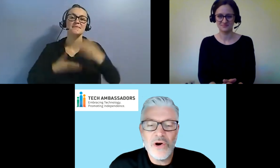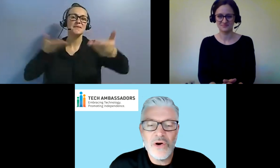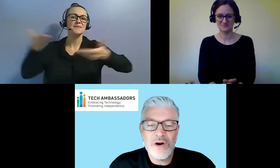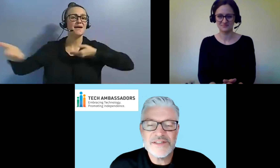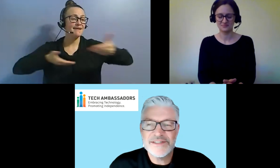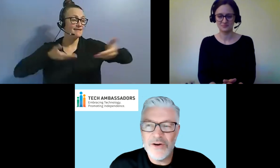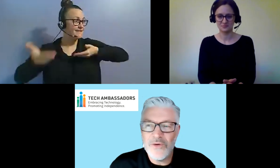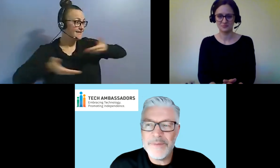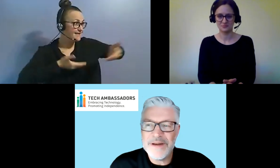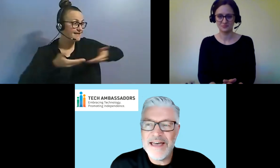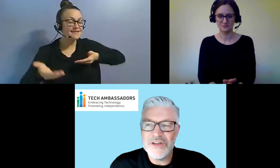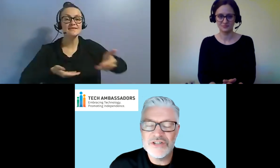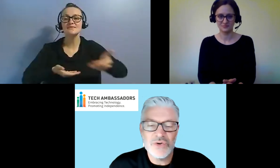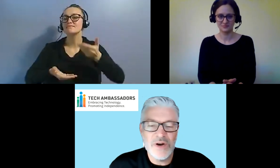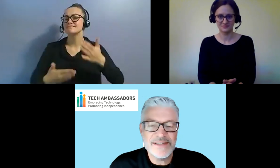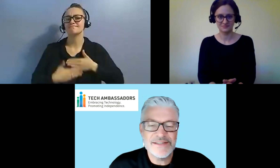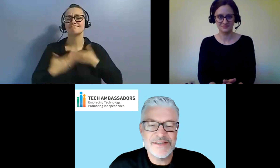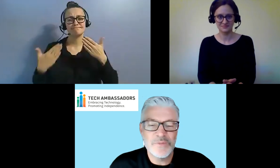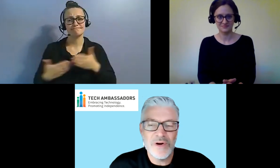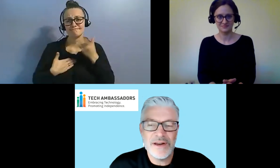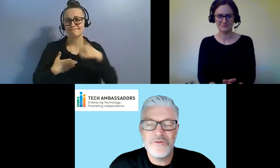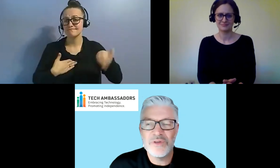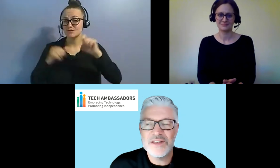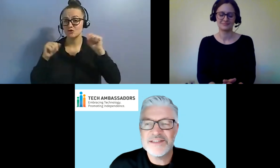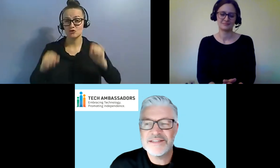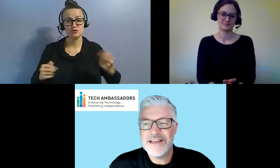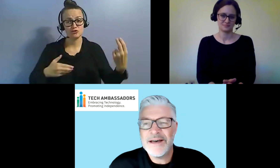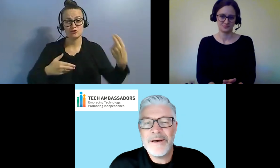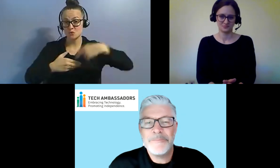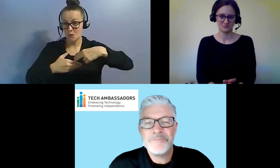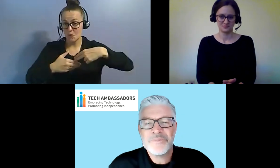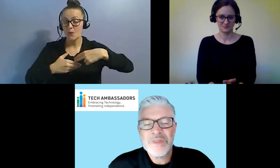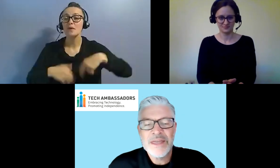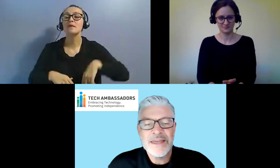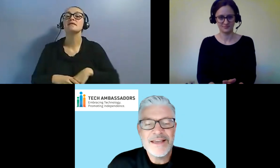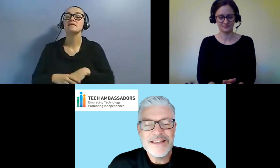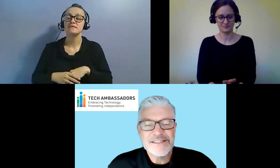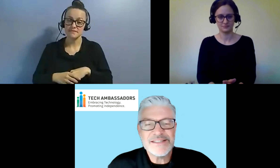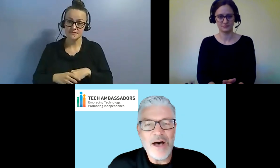We are so happy to have you join us this morning for this